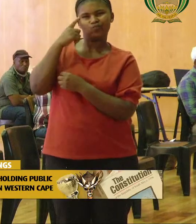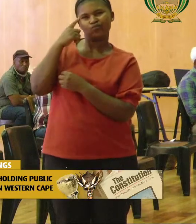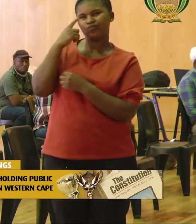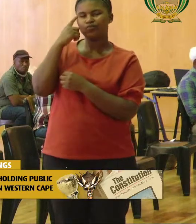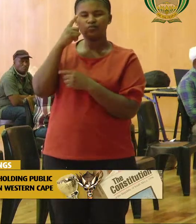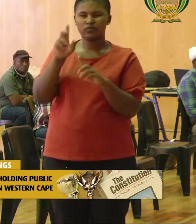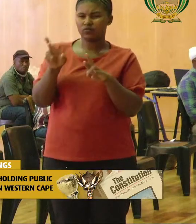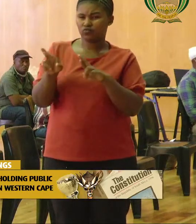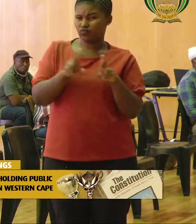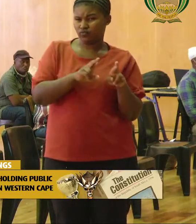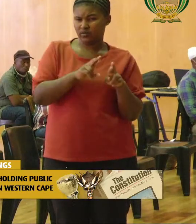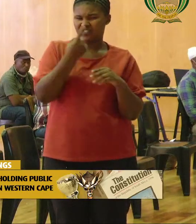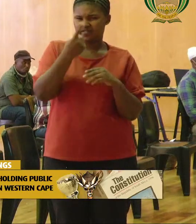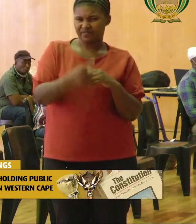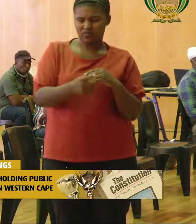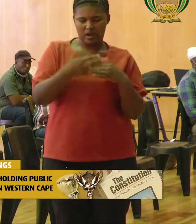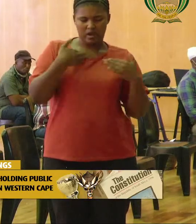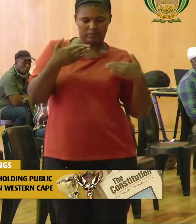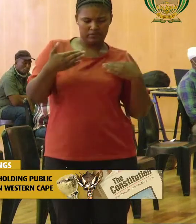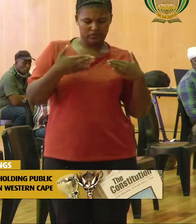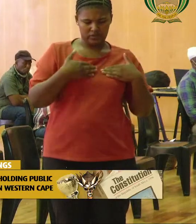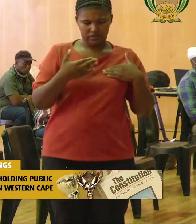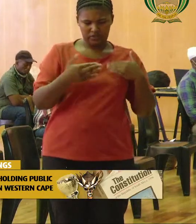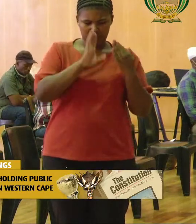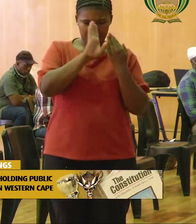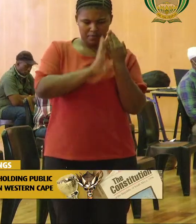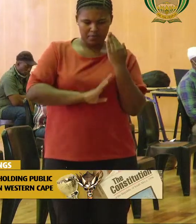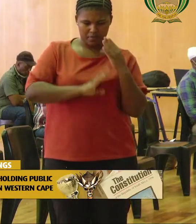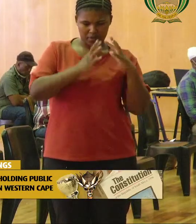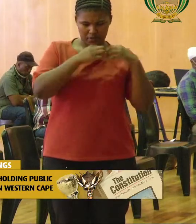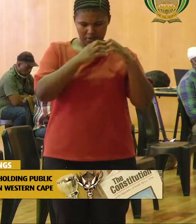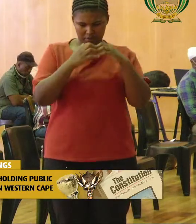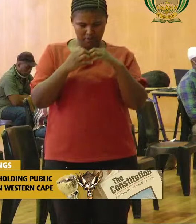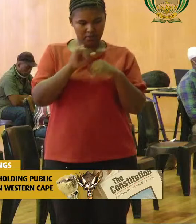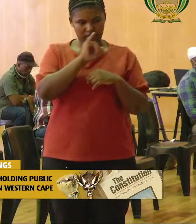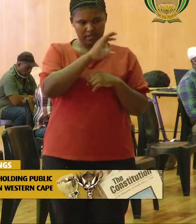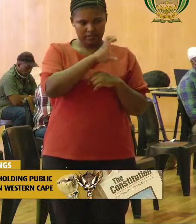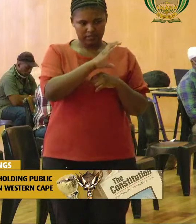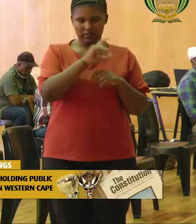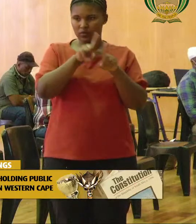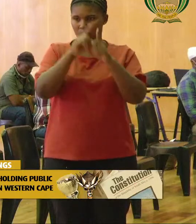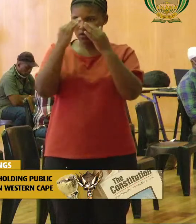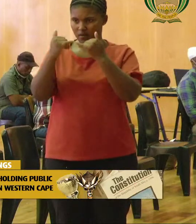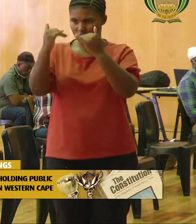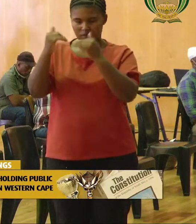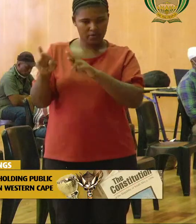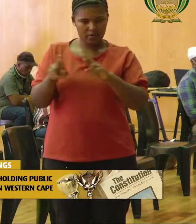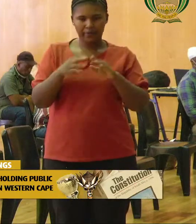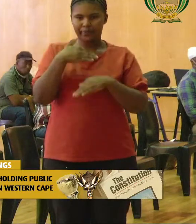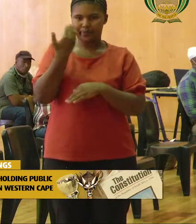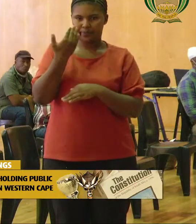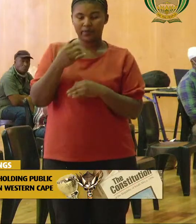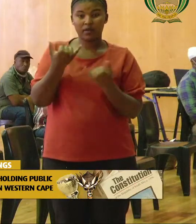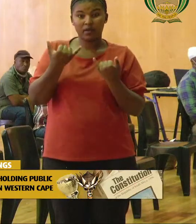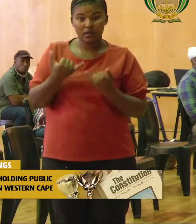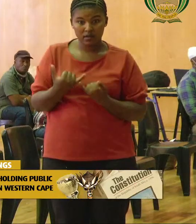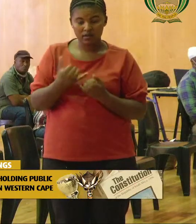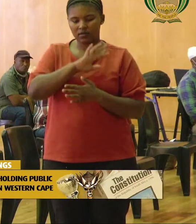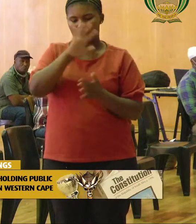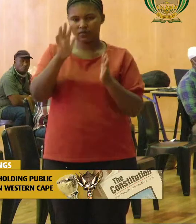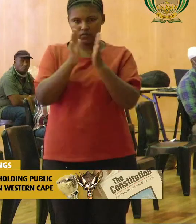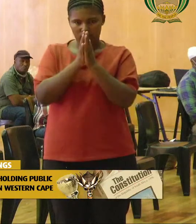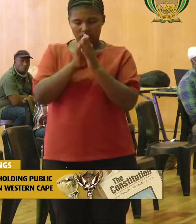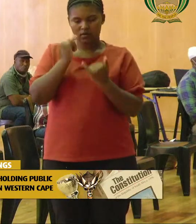to administrate for the bill, both from the EIC and Parliament, over and above